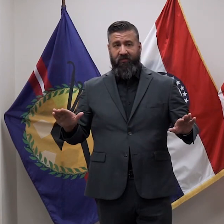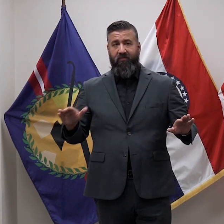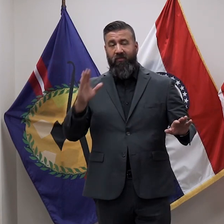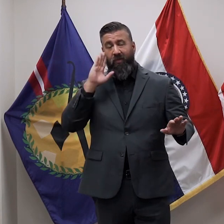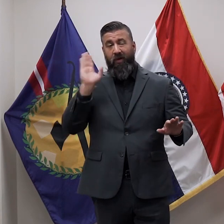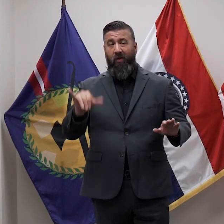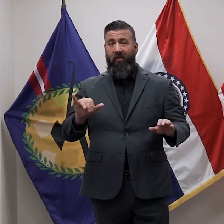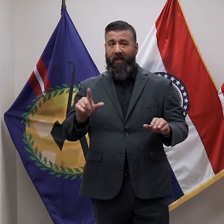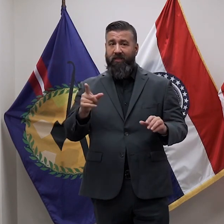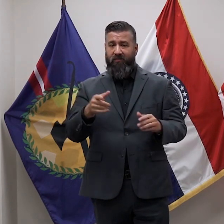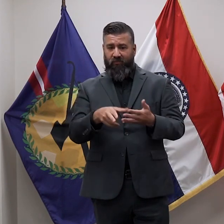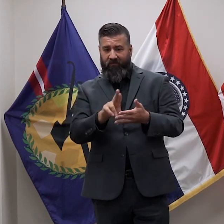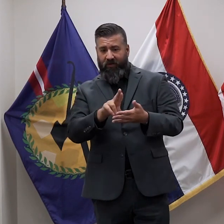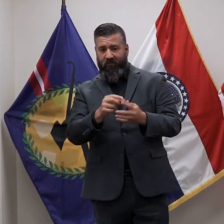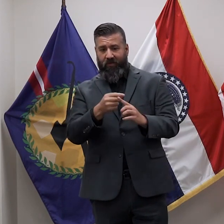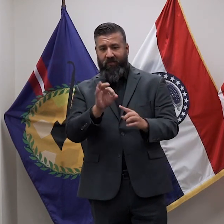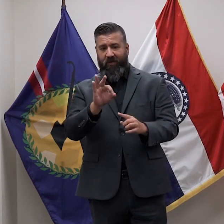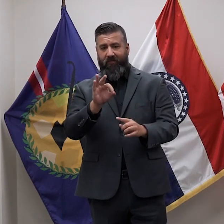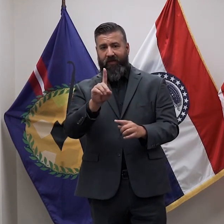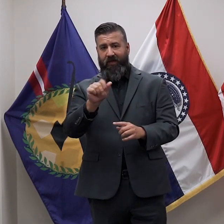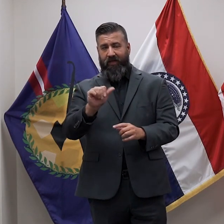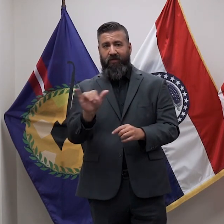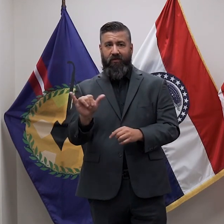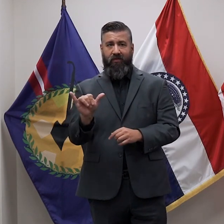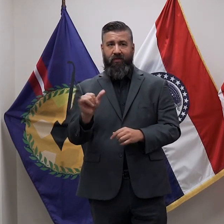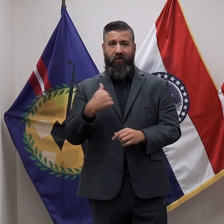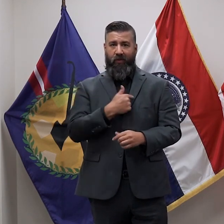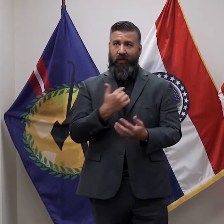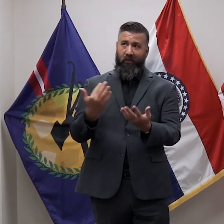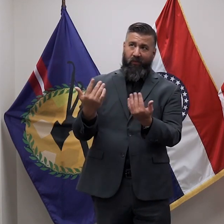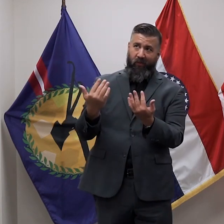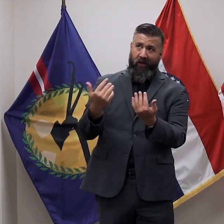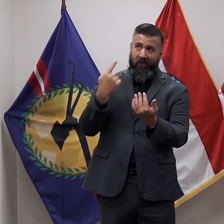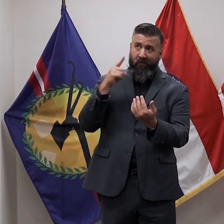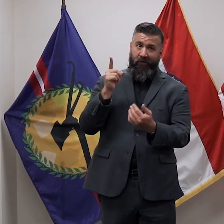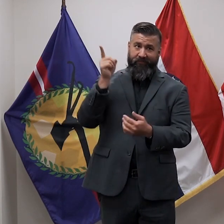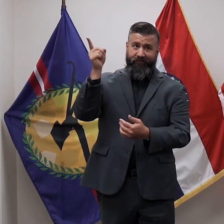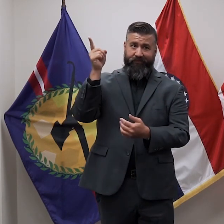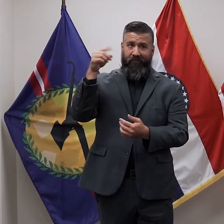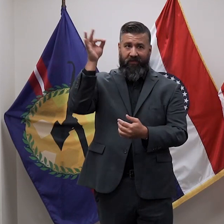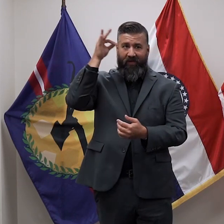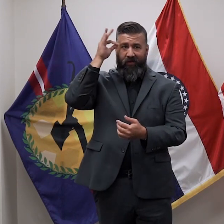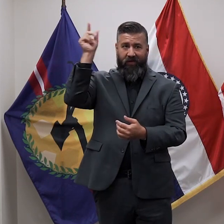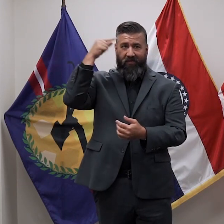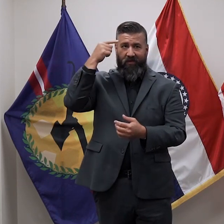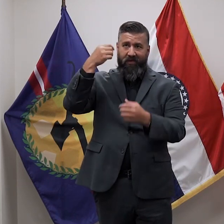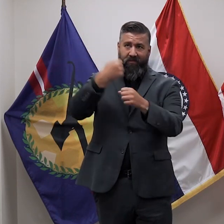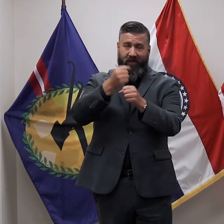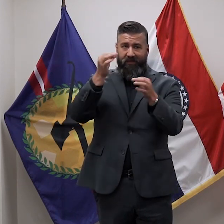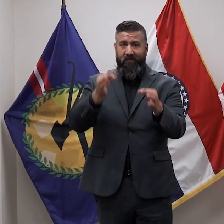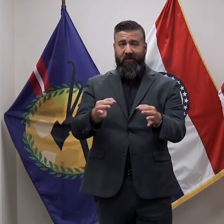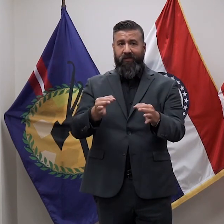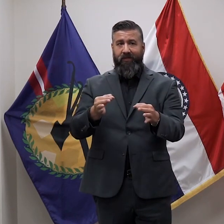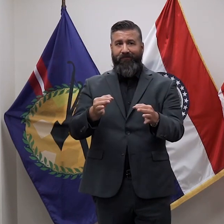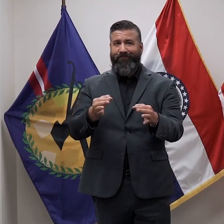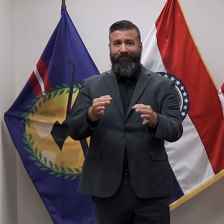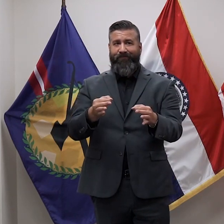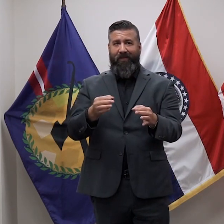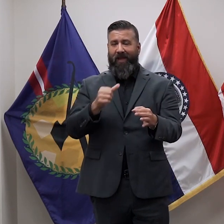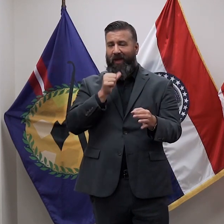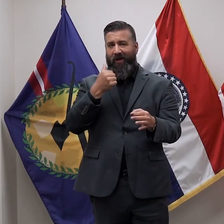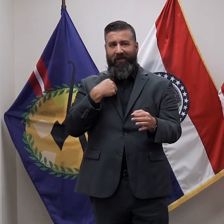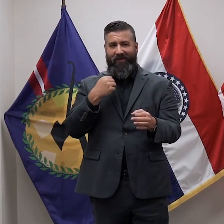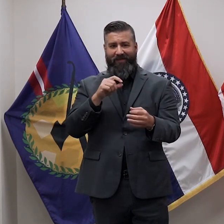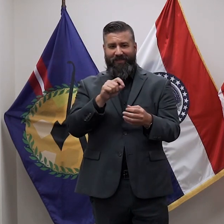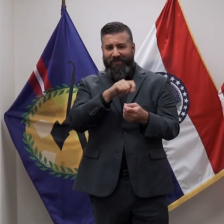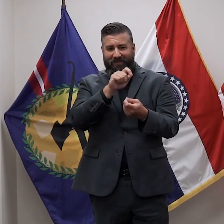We know that is also under review. So we do wait, like everyone else, for the federal government to make those moves. I'm afraid we don't get any particular